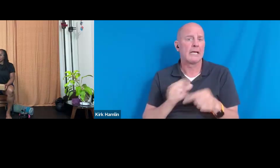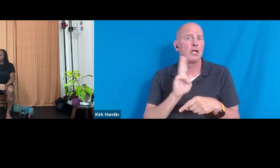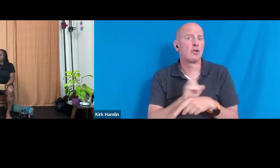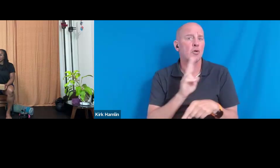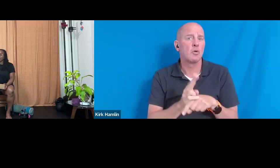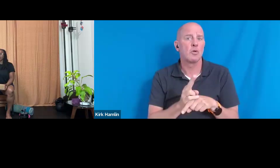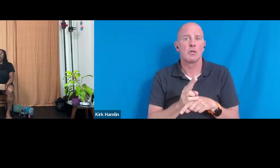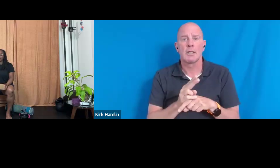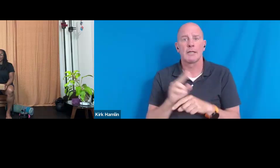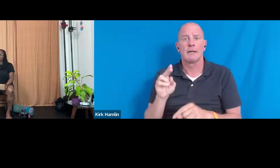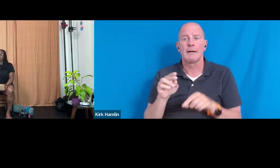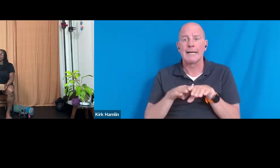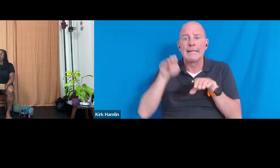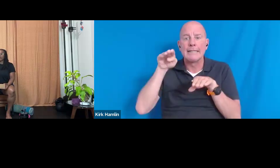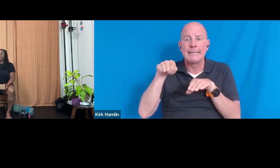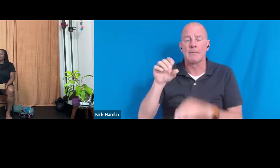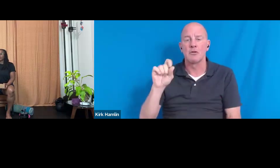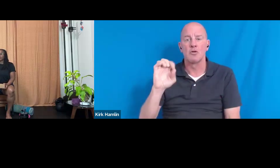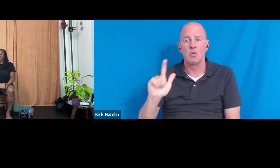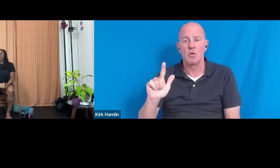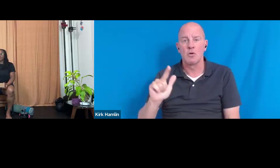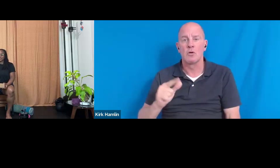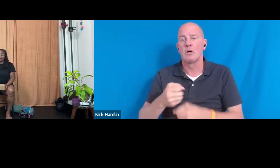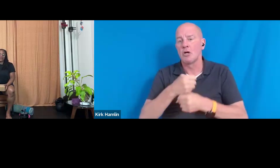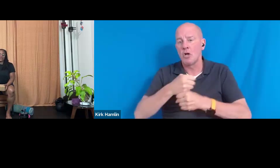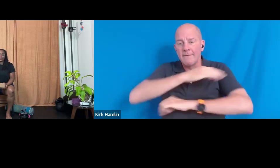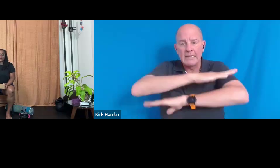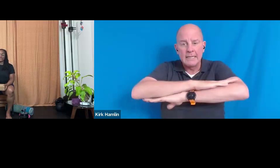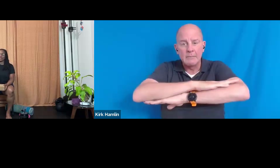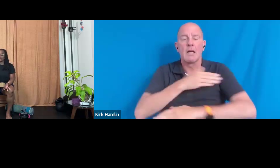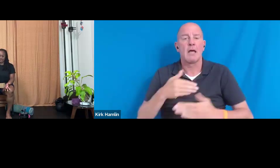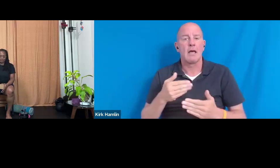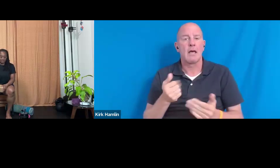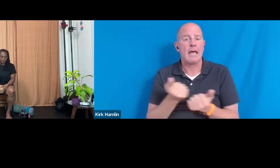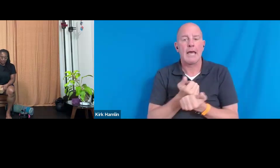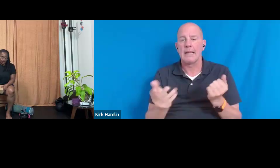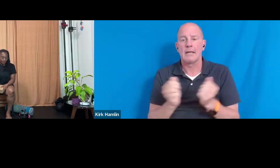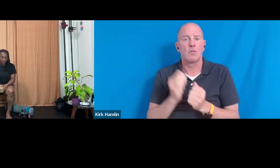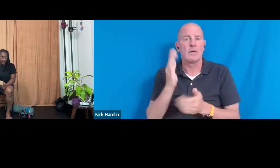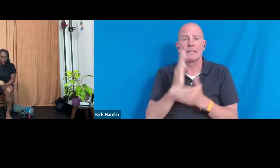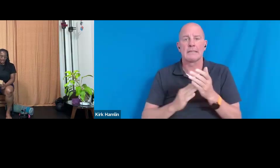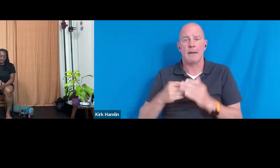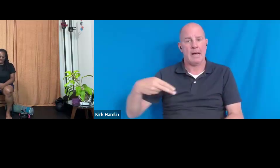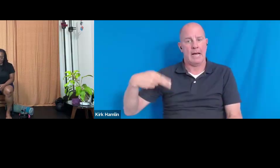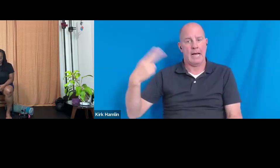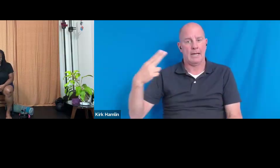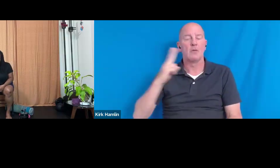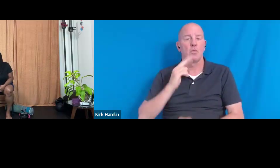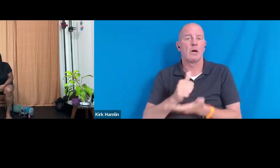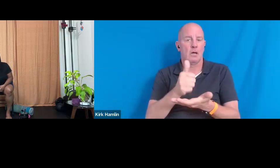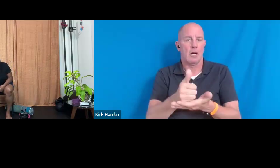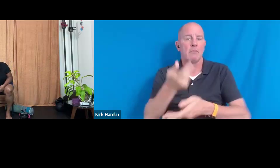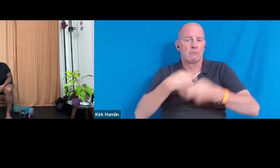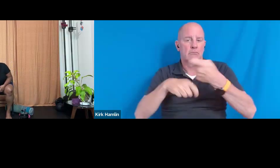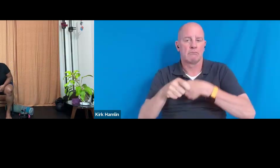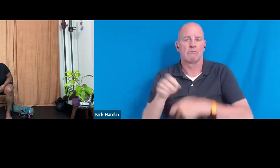step stool, a coffee table, anything that can give some height can take the place of the yoga block. And then in terms